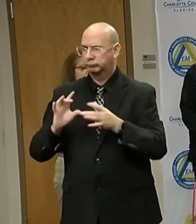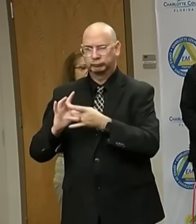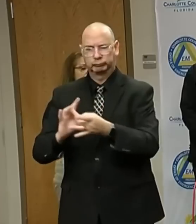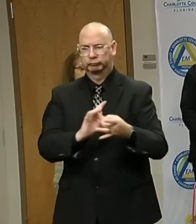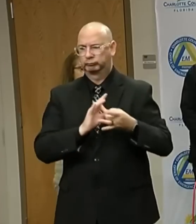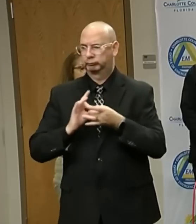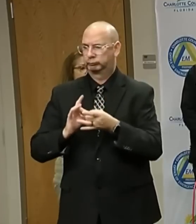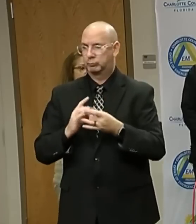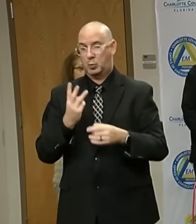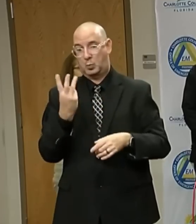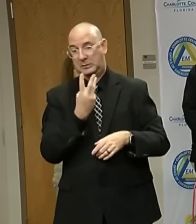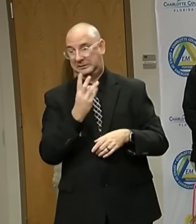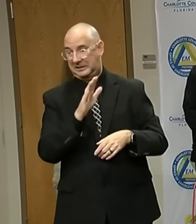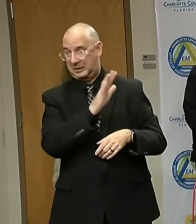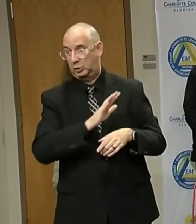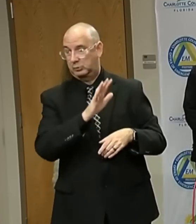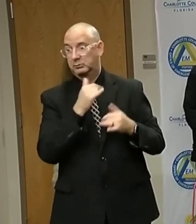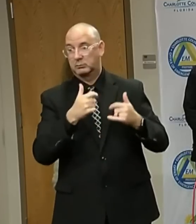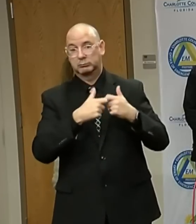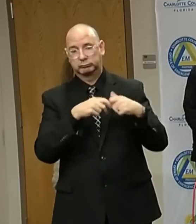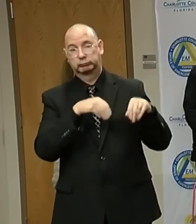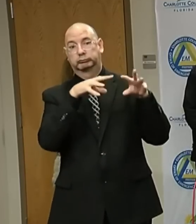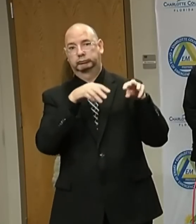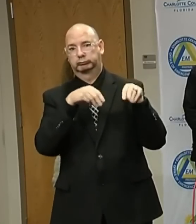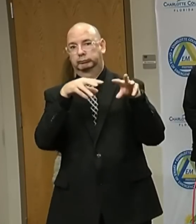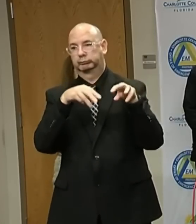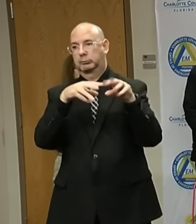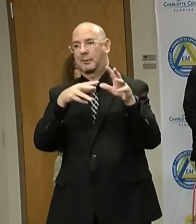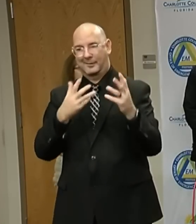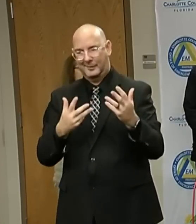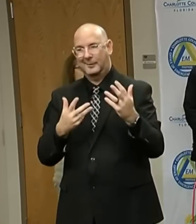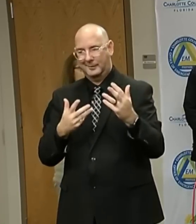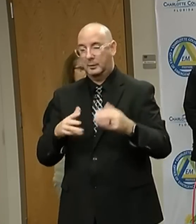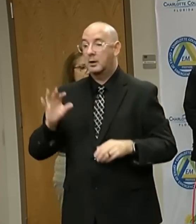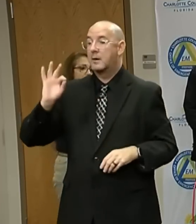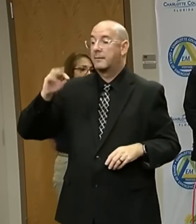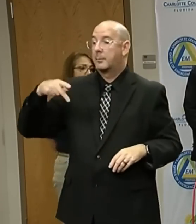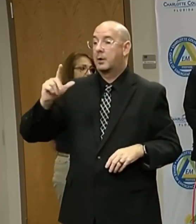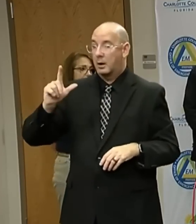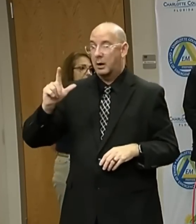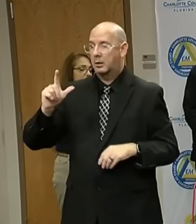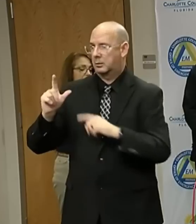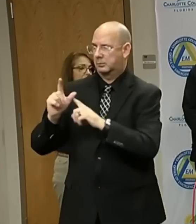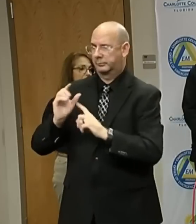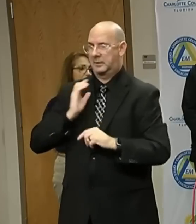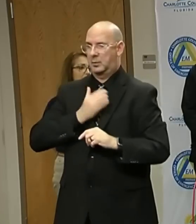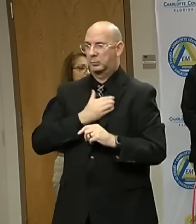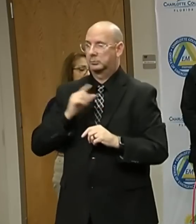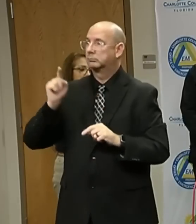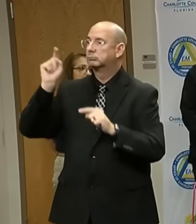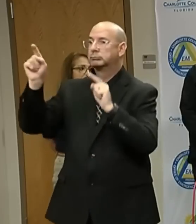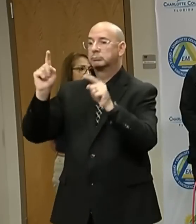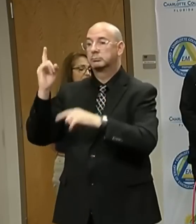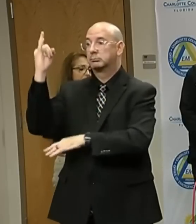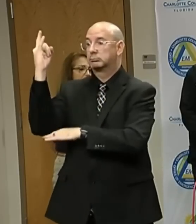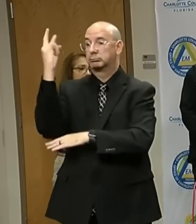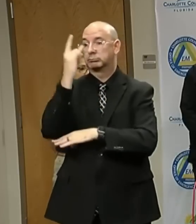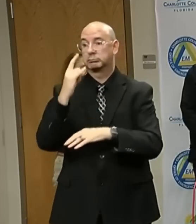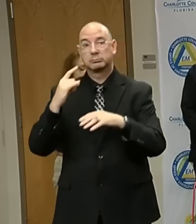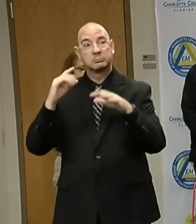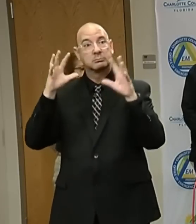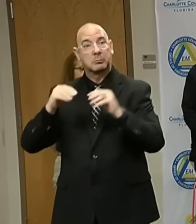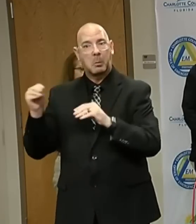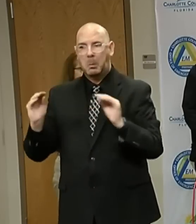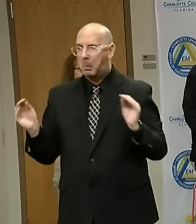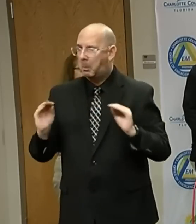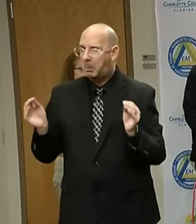is in good shape. At FPL, we did not lose one single transmission tower, so that is critical. The backbone is up and operational.